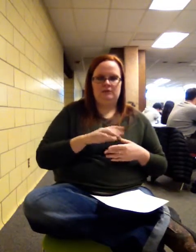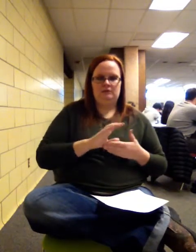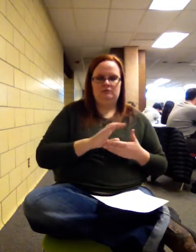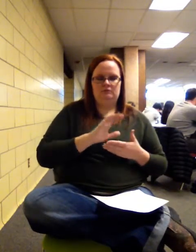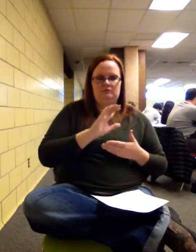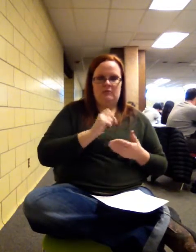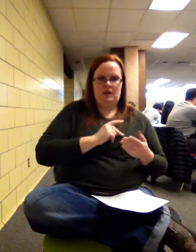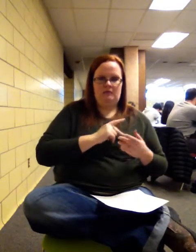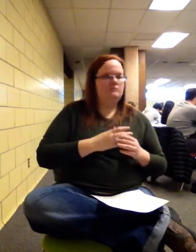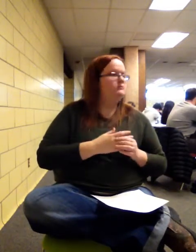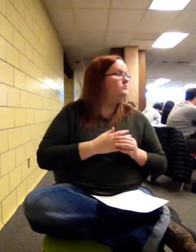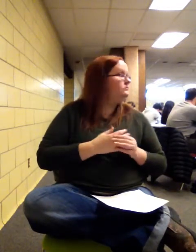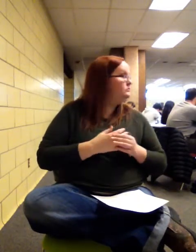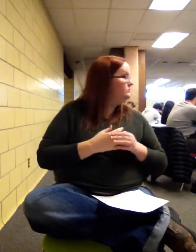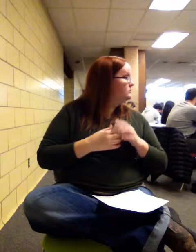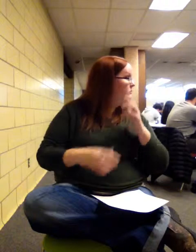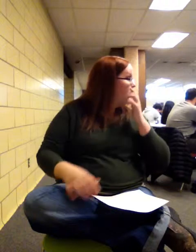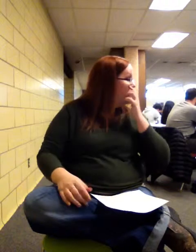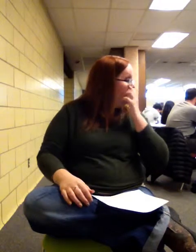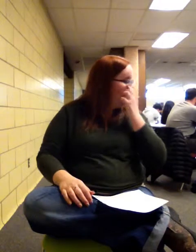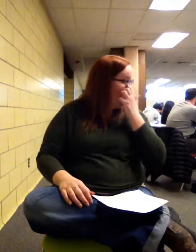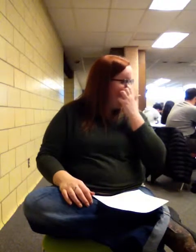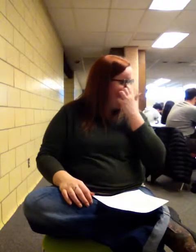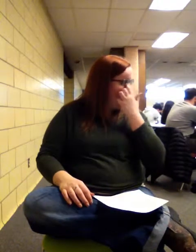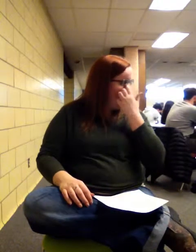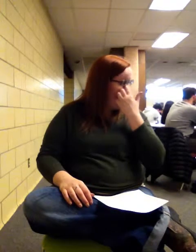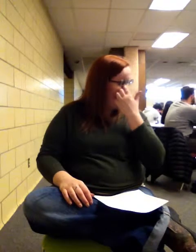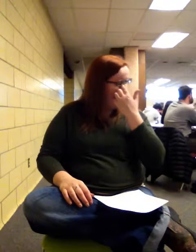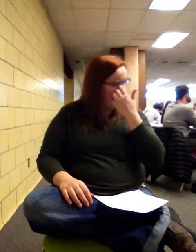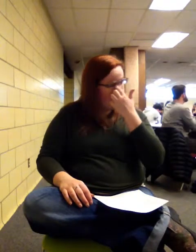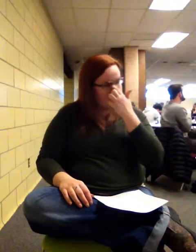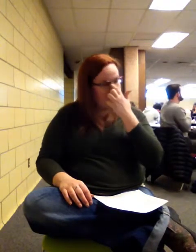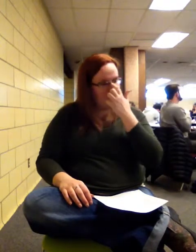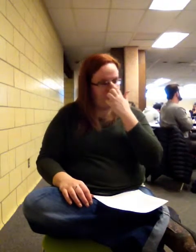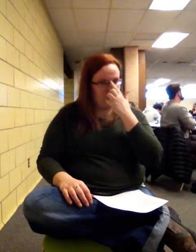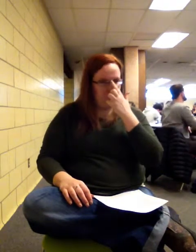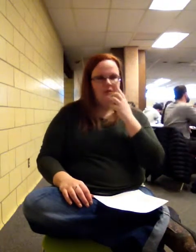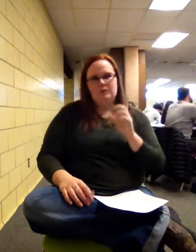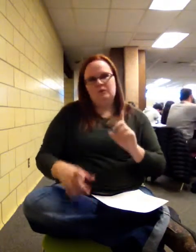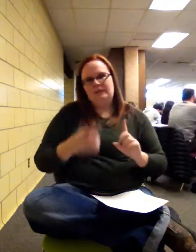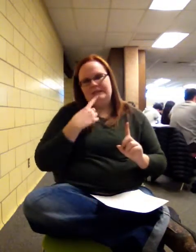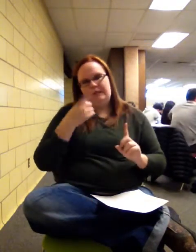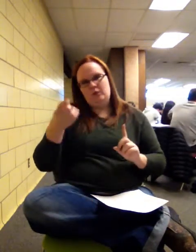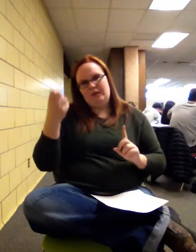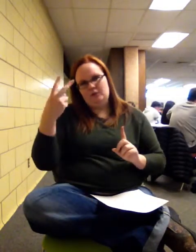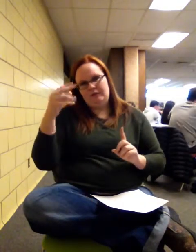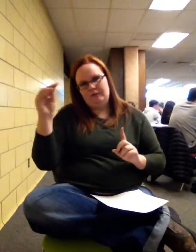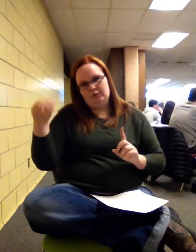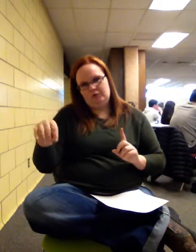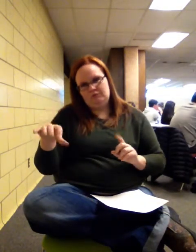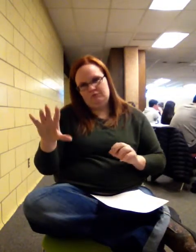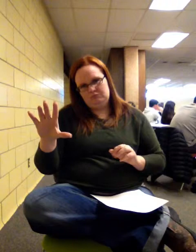Okay, in this case, let's go back to you making 12% along the way. Let's pretend like interest rates stayed